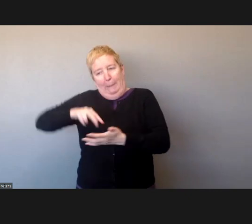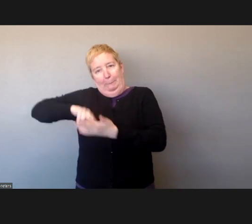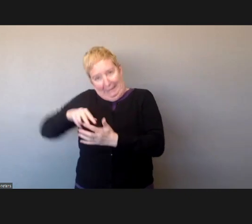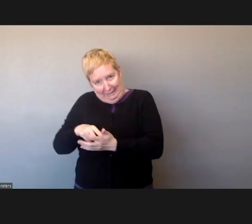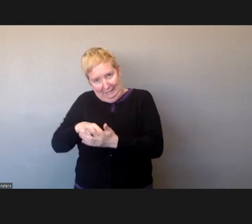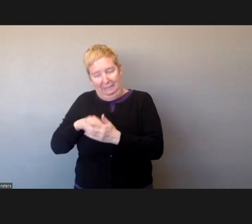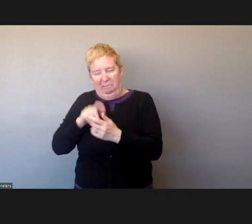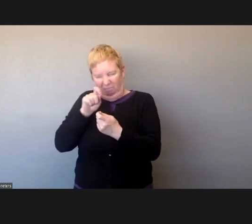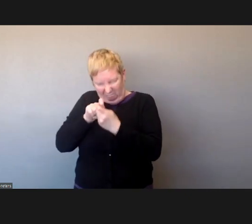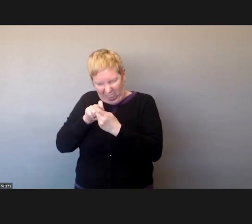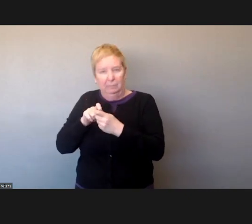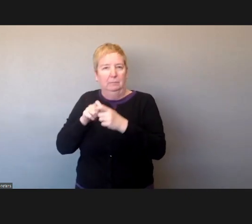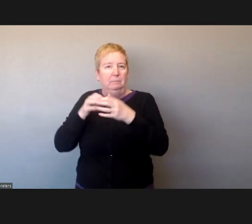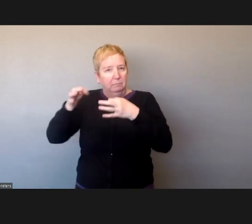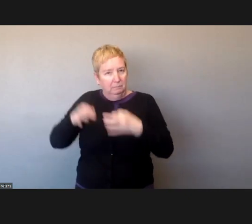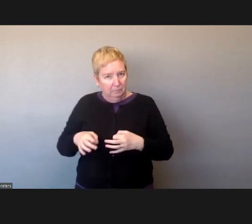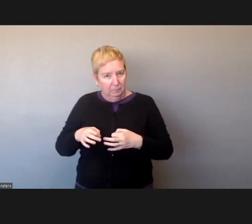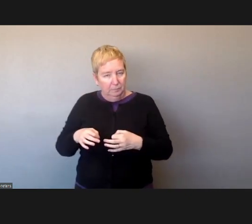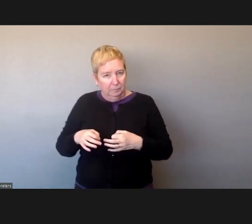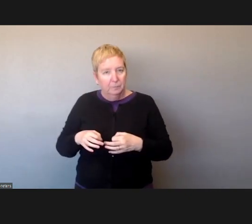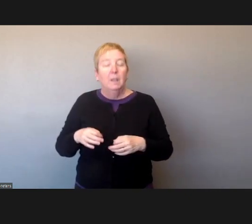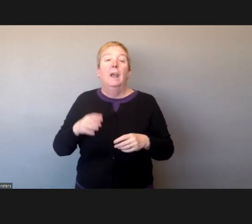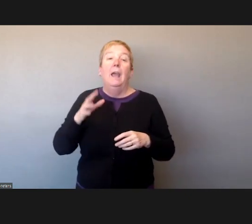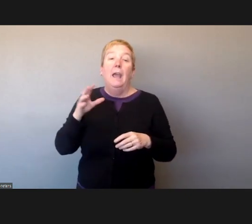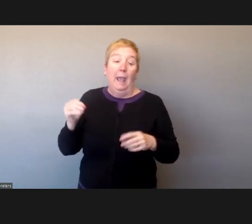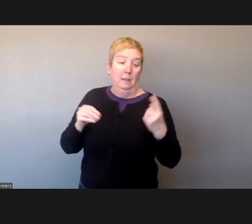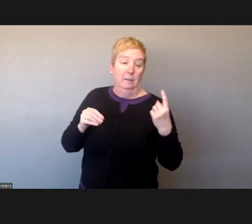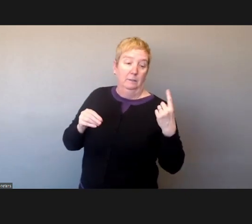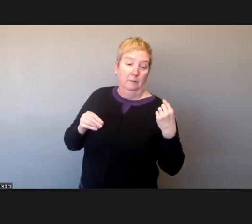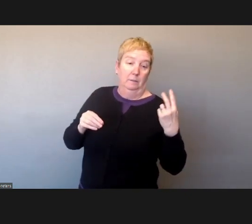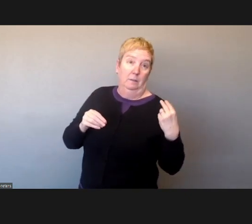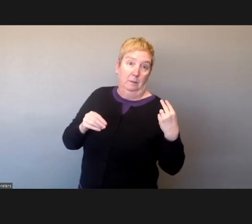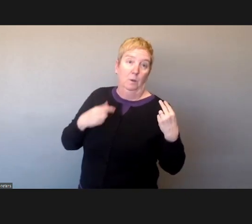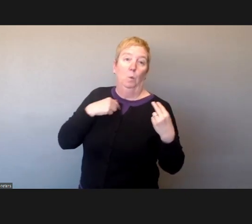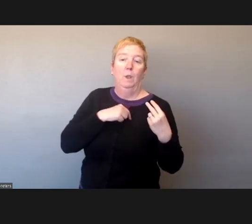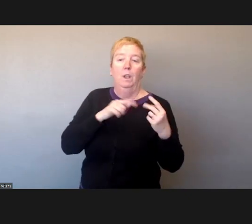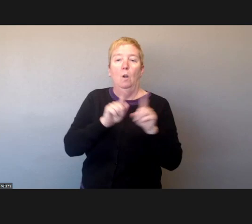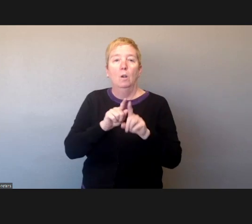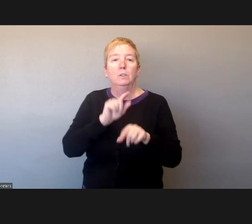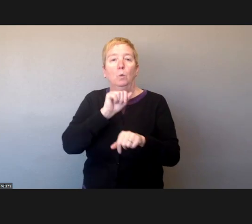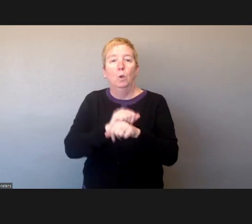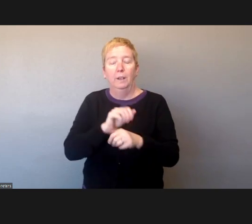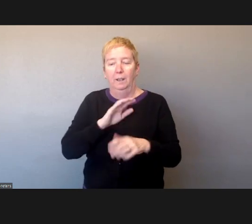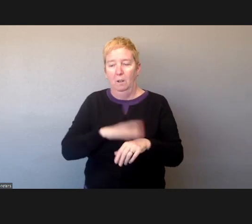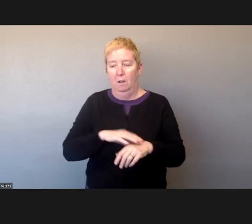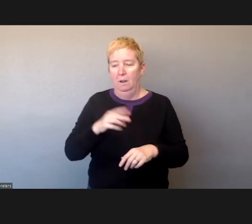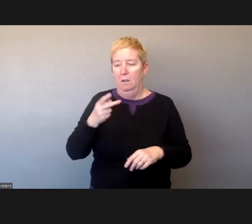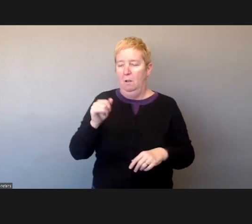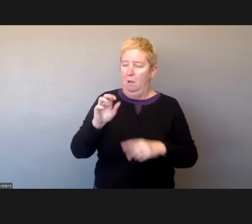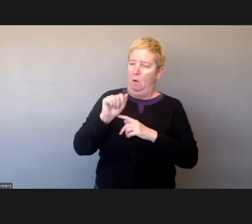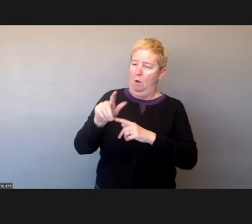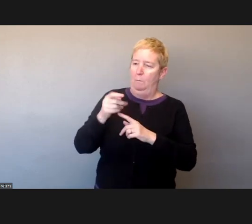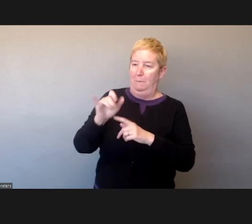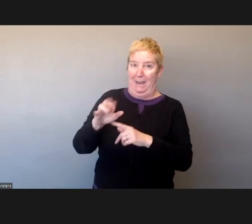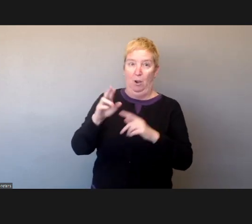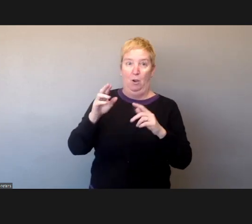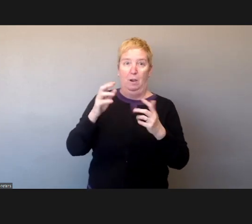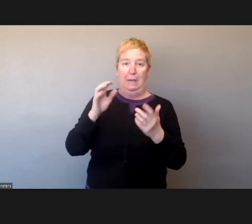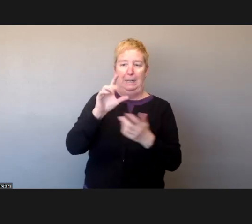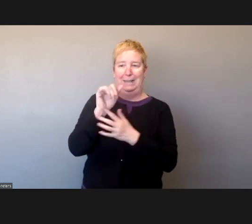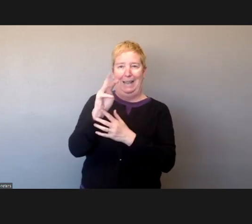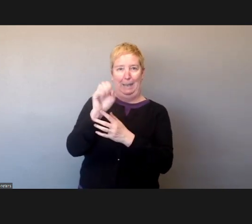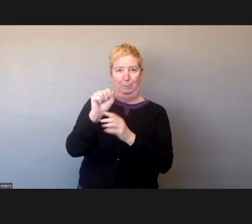work from prior legislation, also not this year, but previous years, we're working on an all payer claims database within DOH